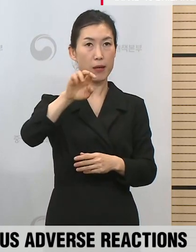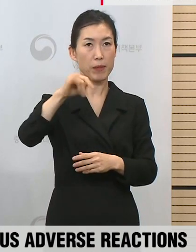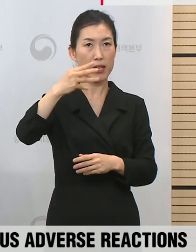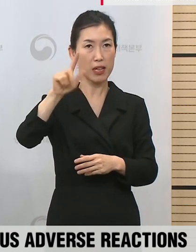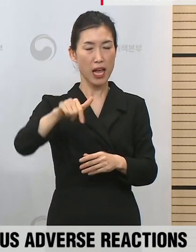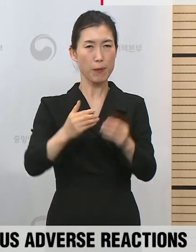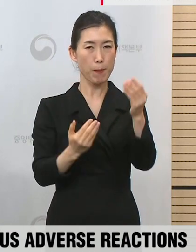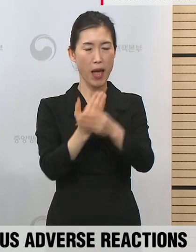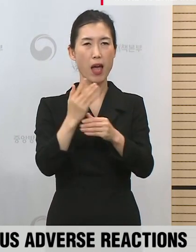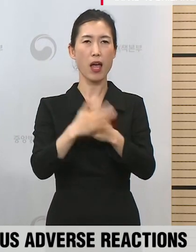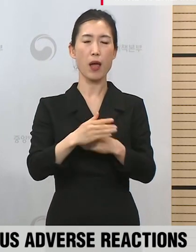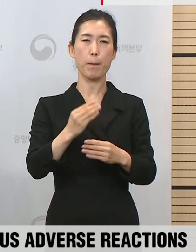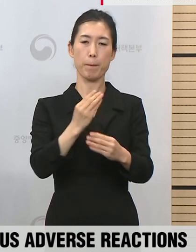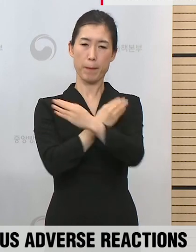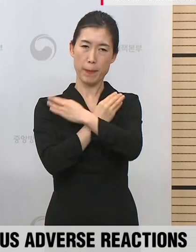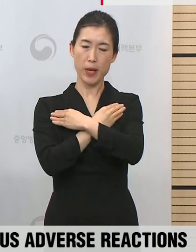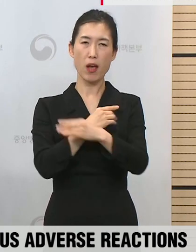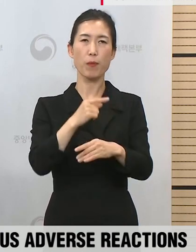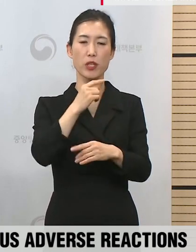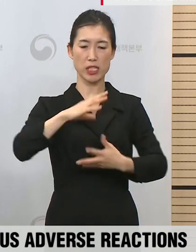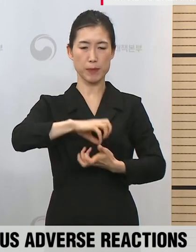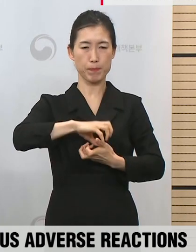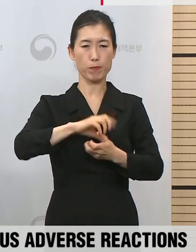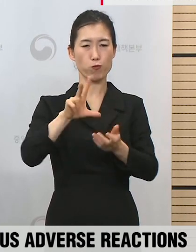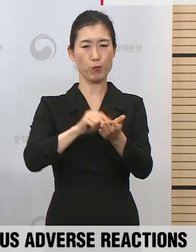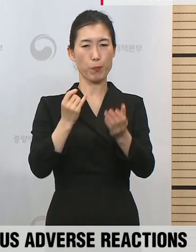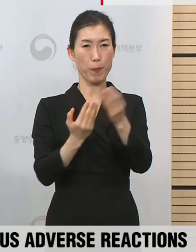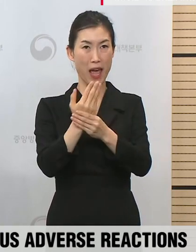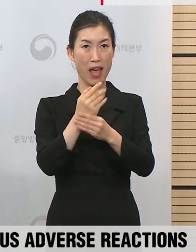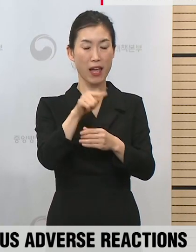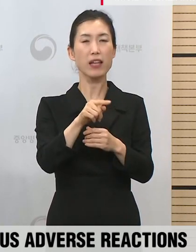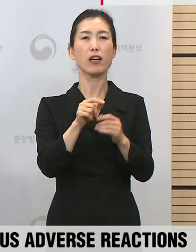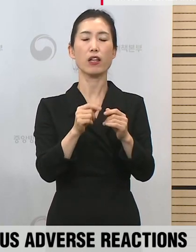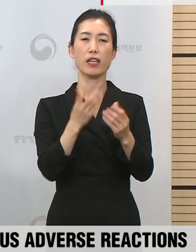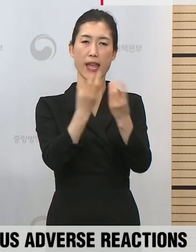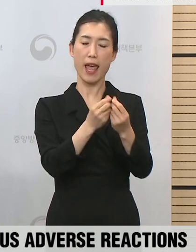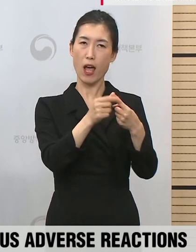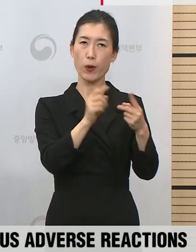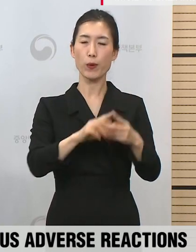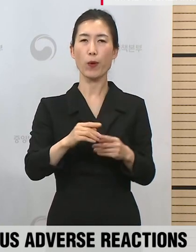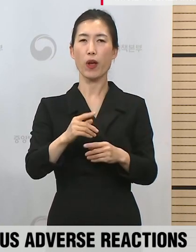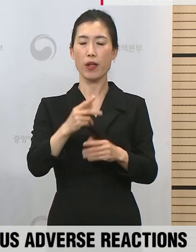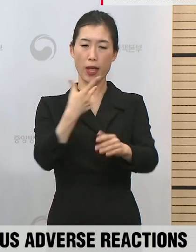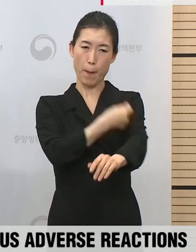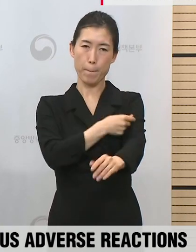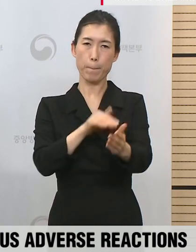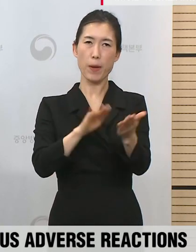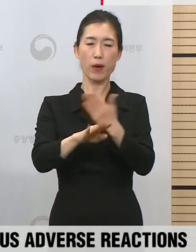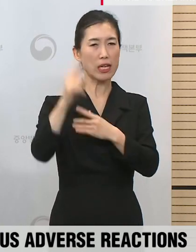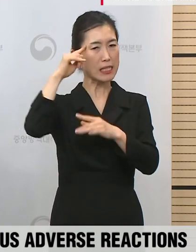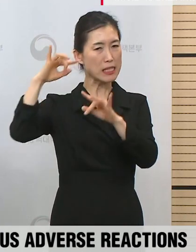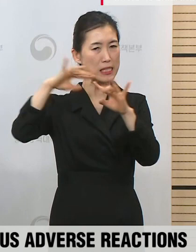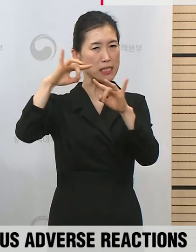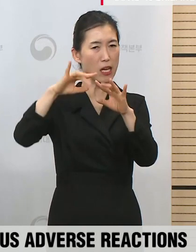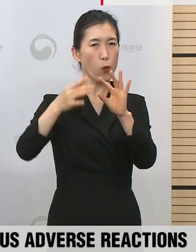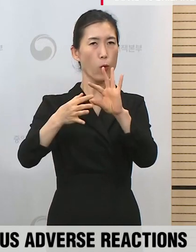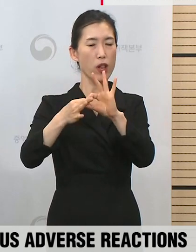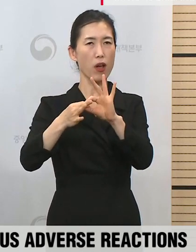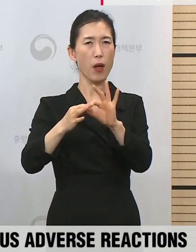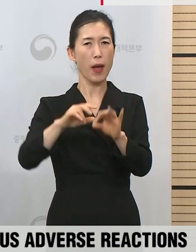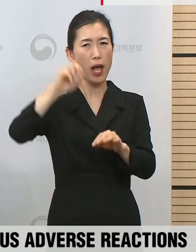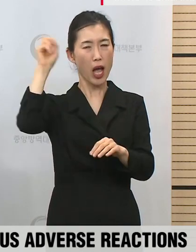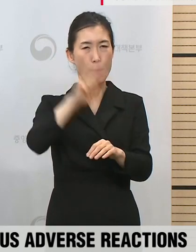two cases, and also anaphylaxis were reported as well as after inoculation. And also there